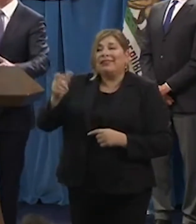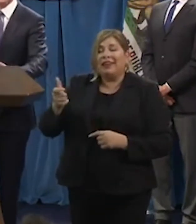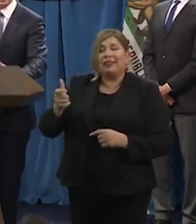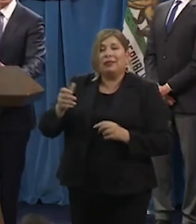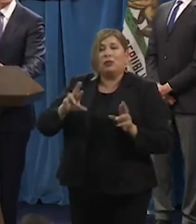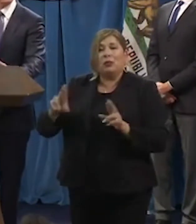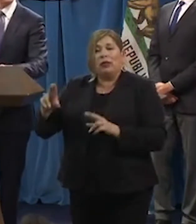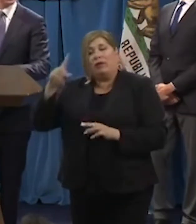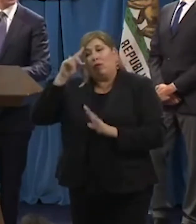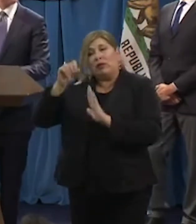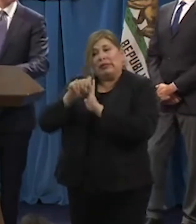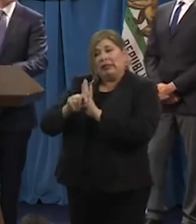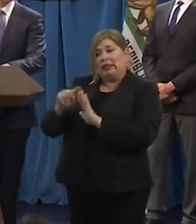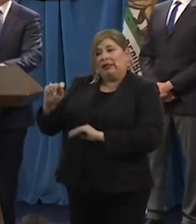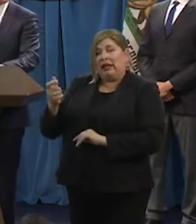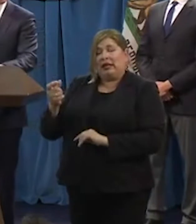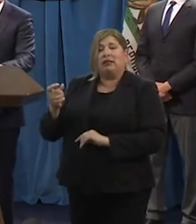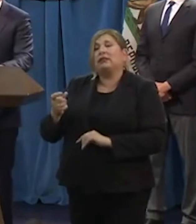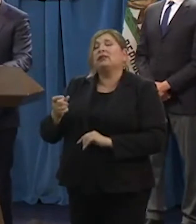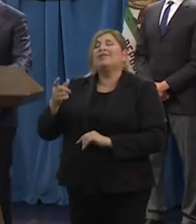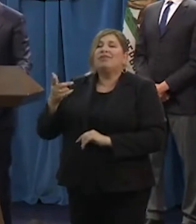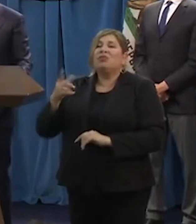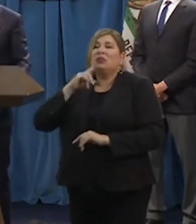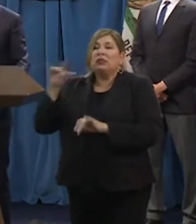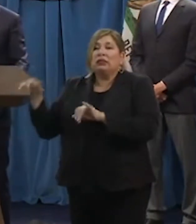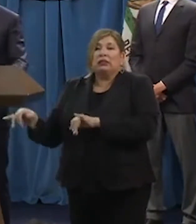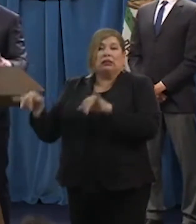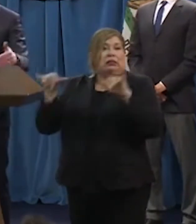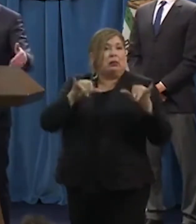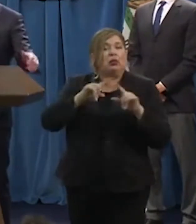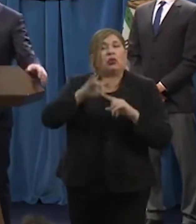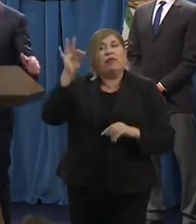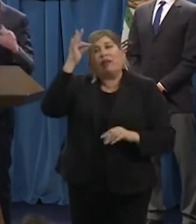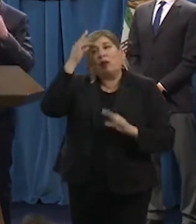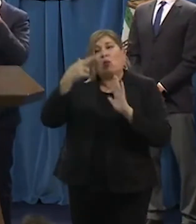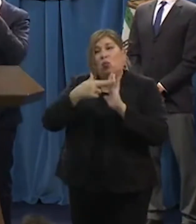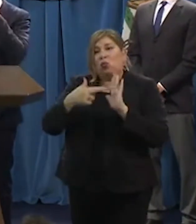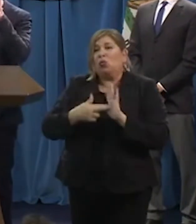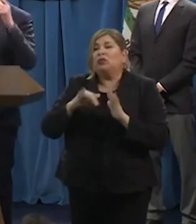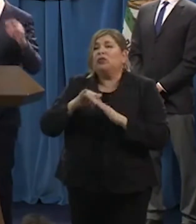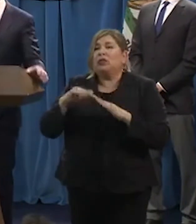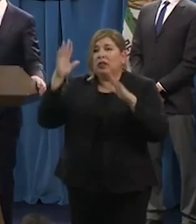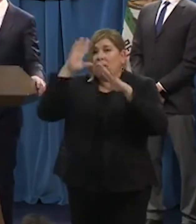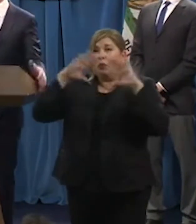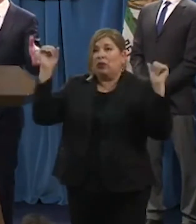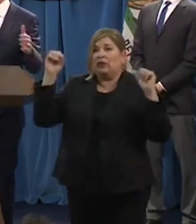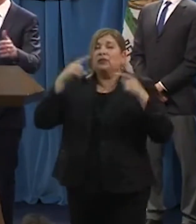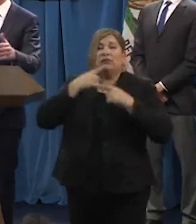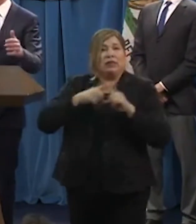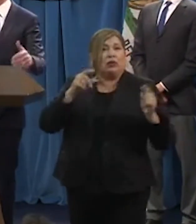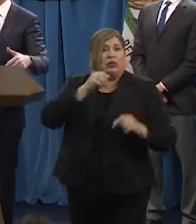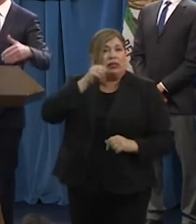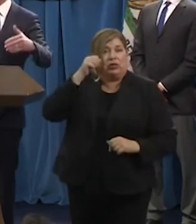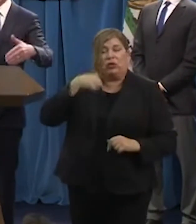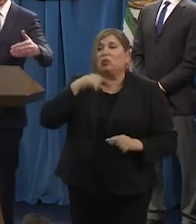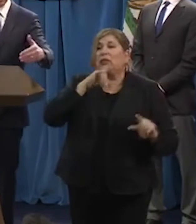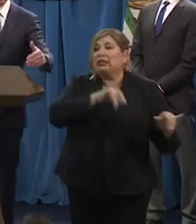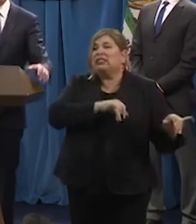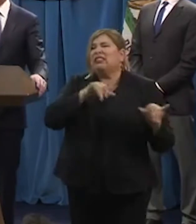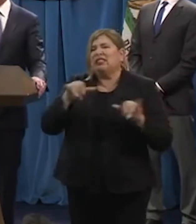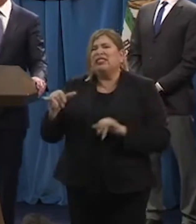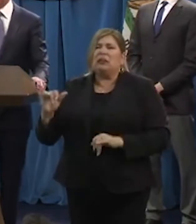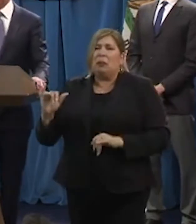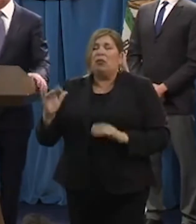for state taxes. This is not completely dissimilar to the federal rules that were advanced by the president yesterday. We'll do the same or